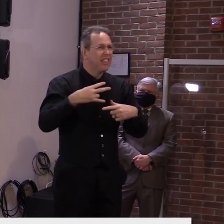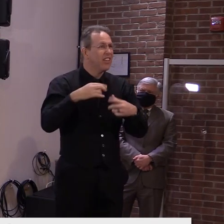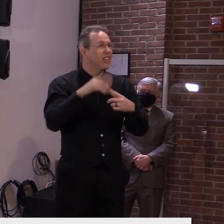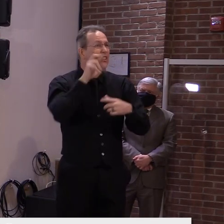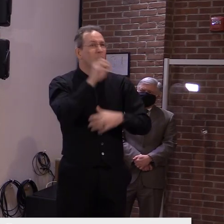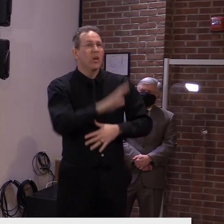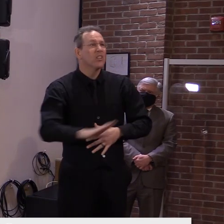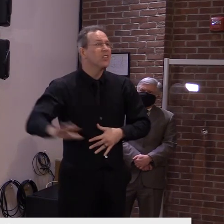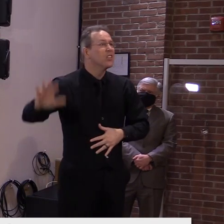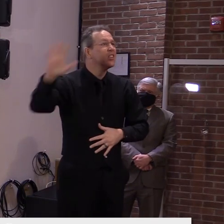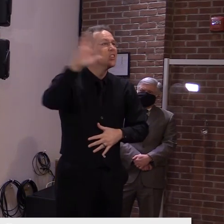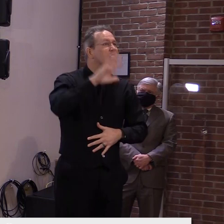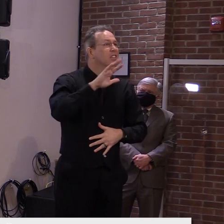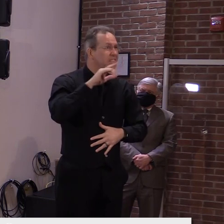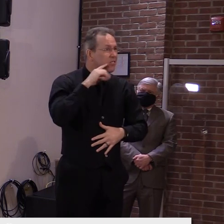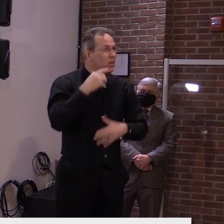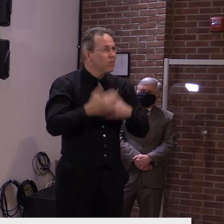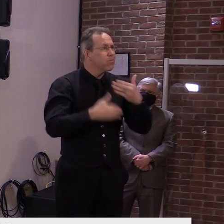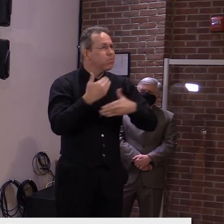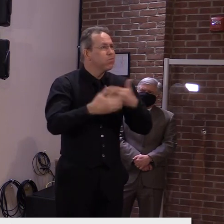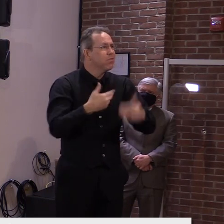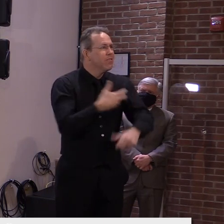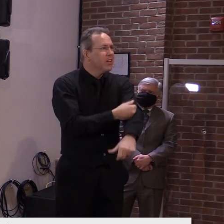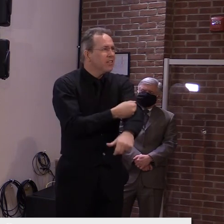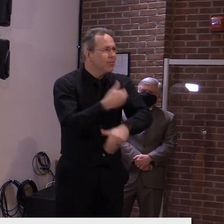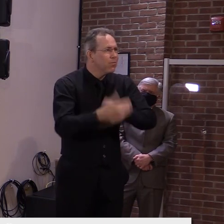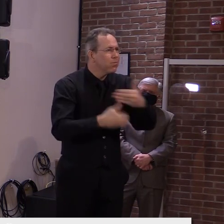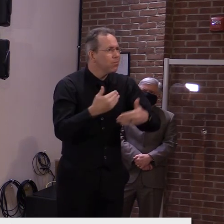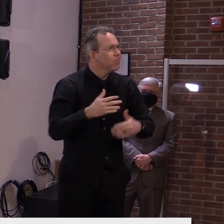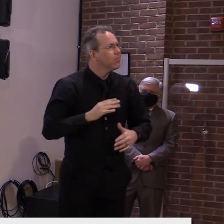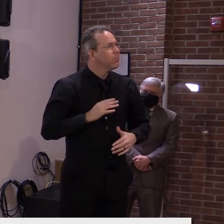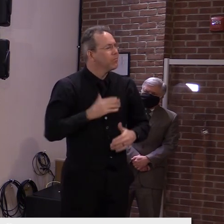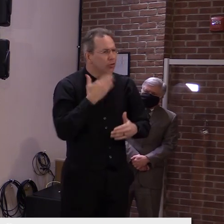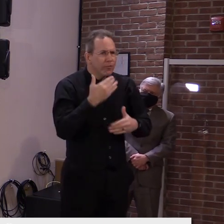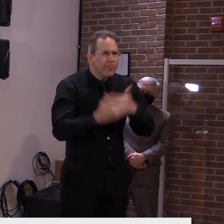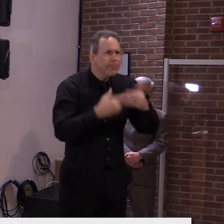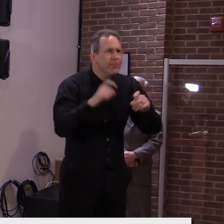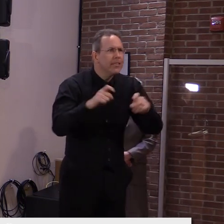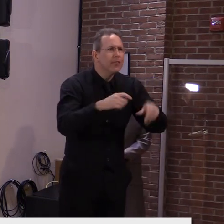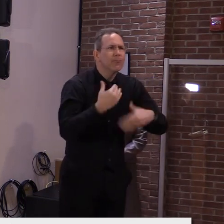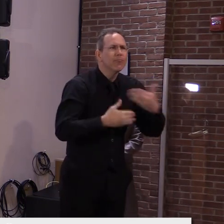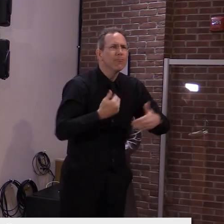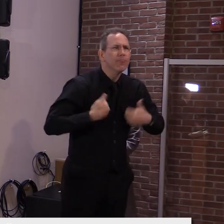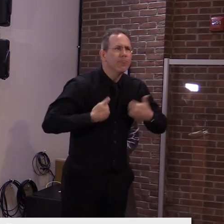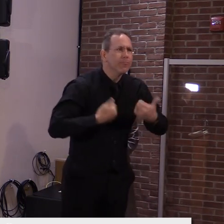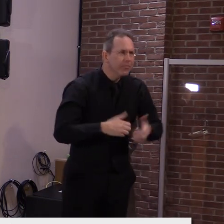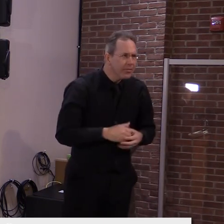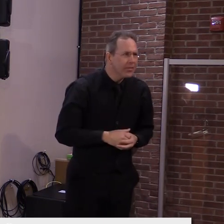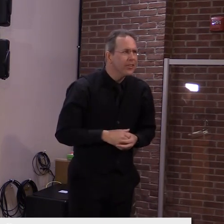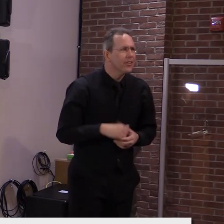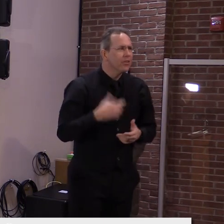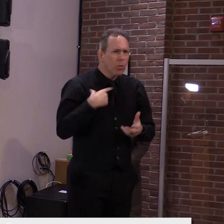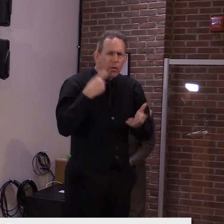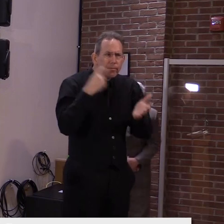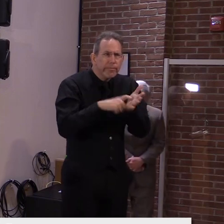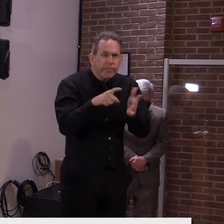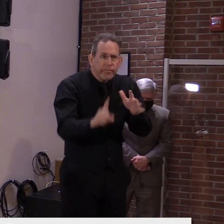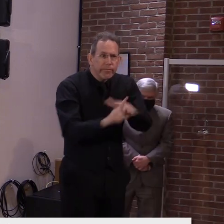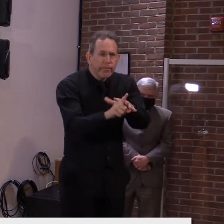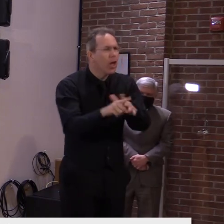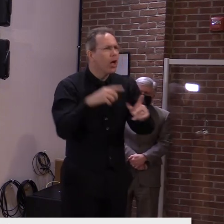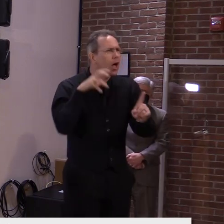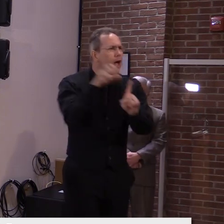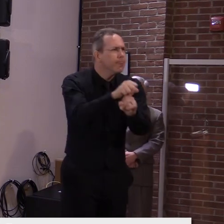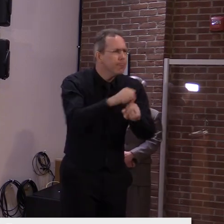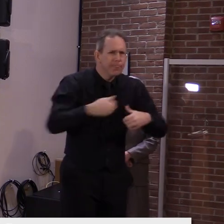testing capacity. And that's been part of our success because we're able to detect and then be able to mitigate and surround